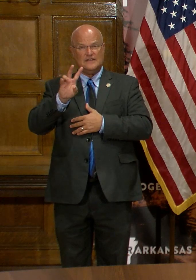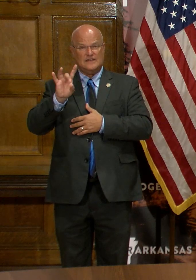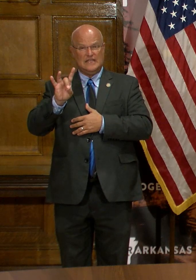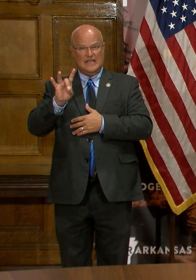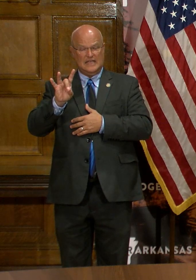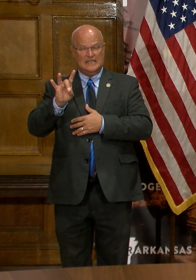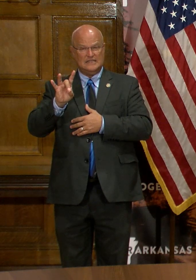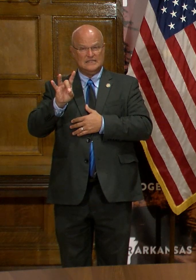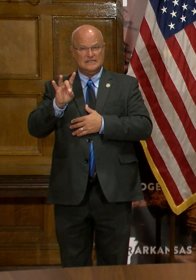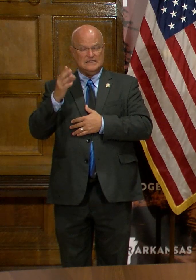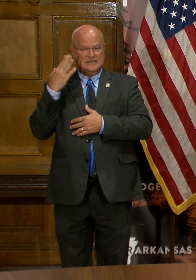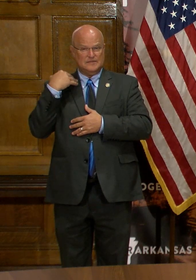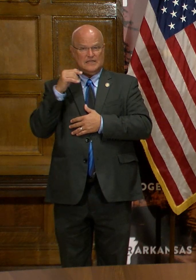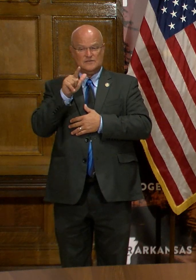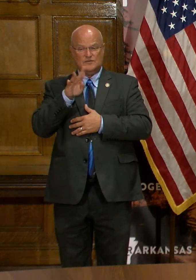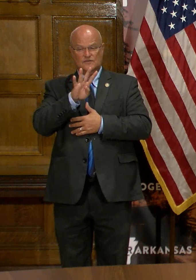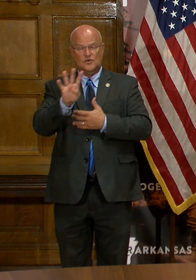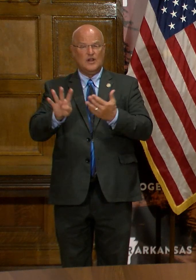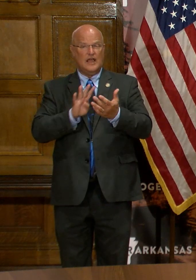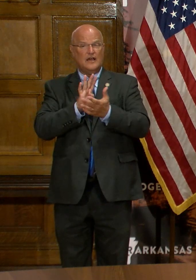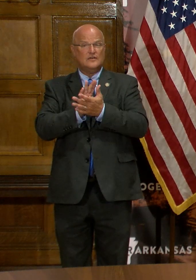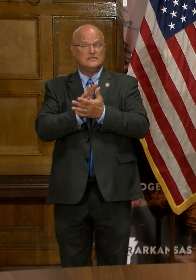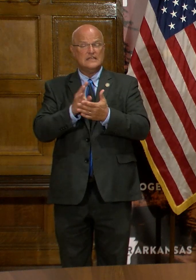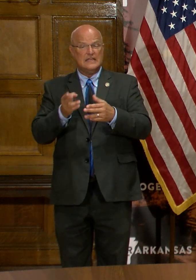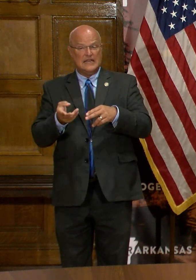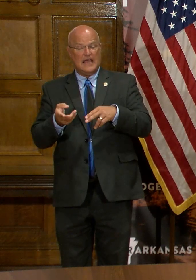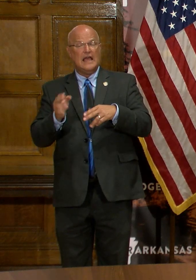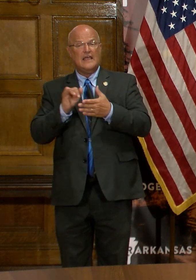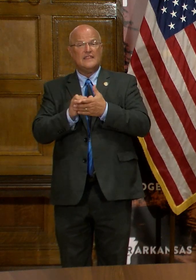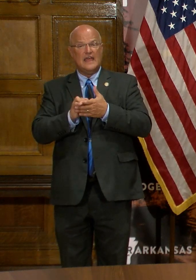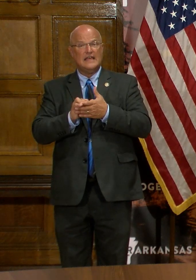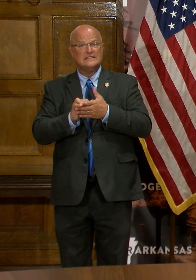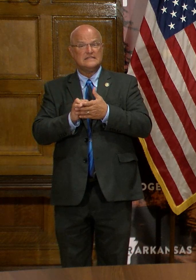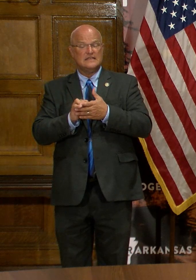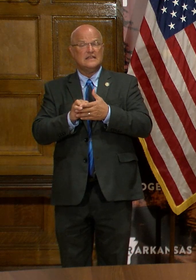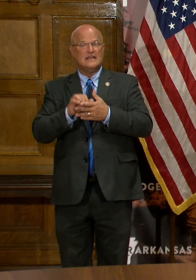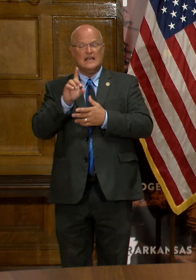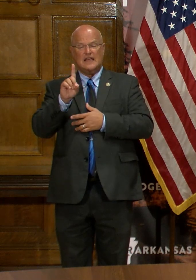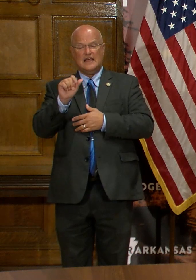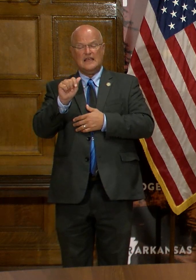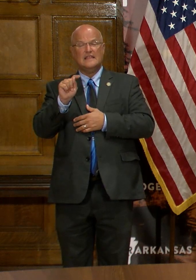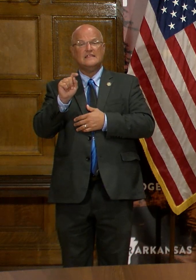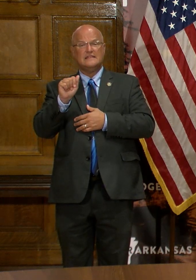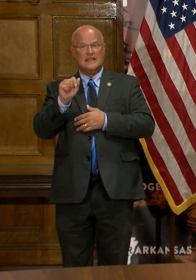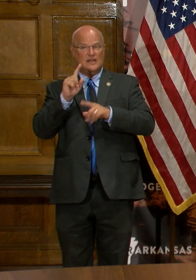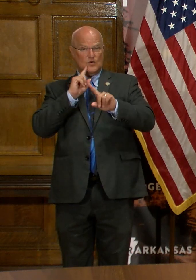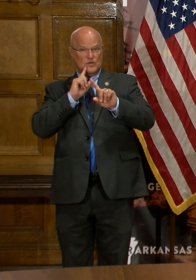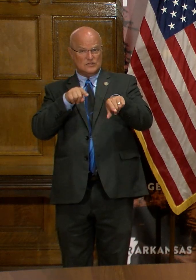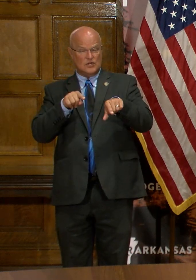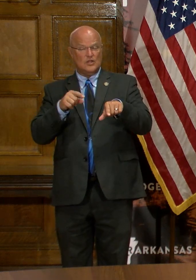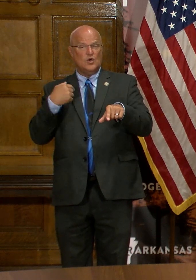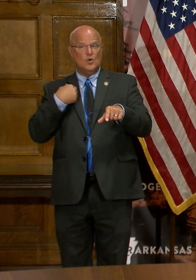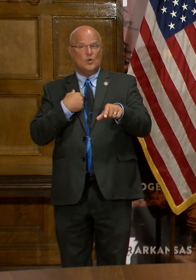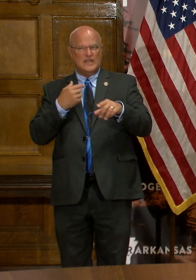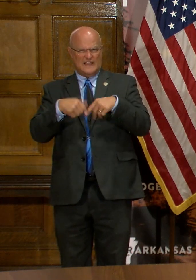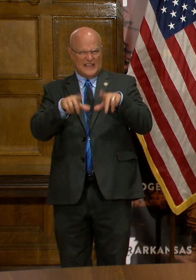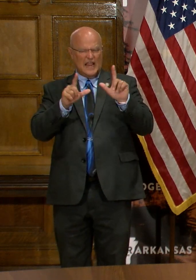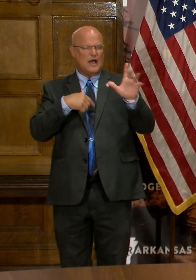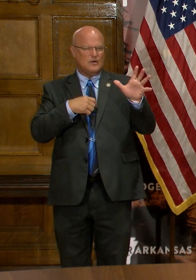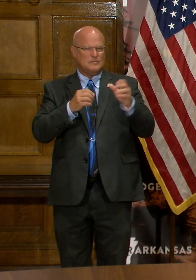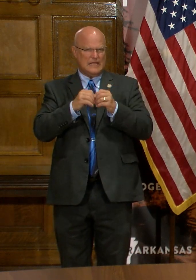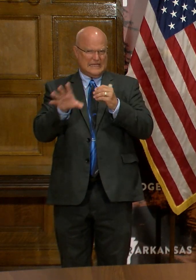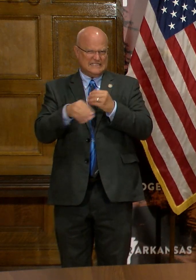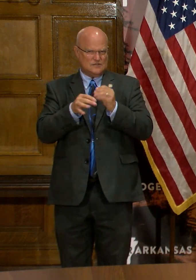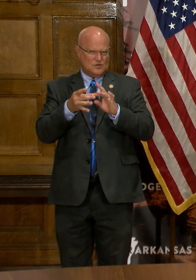4,378, and I might add that that is the date of the result. And as we get to that slide, I want to